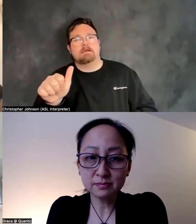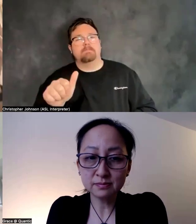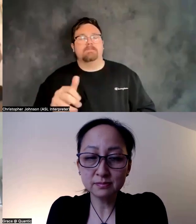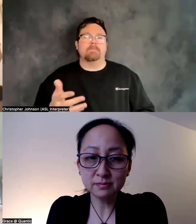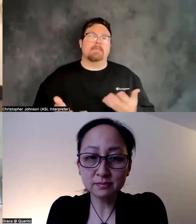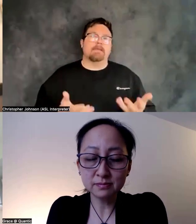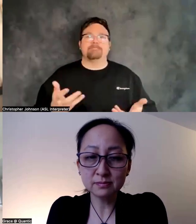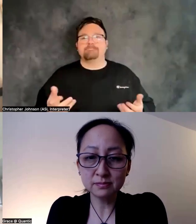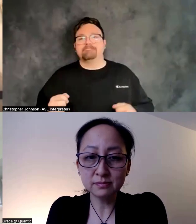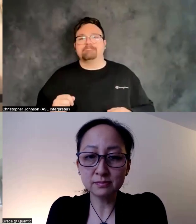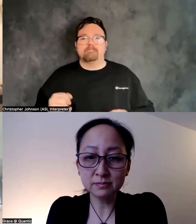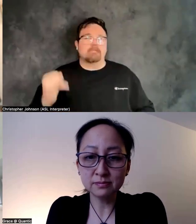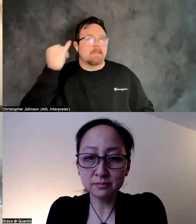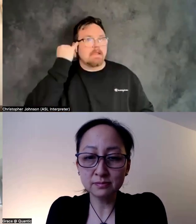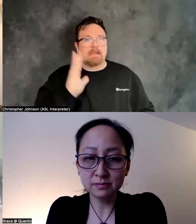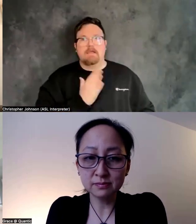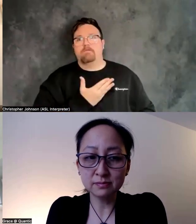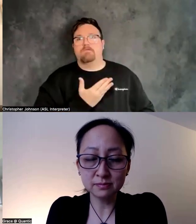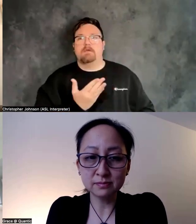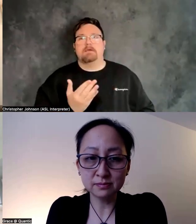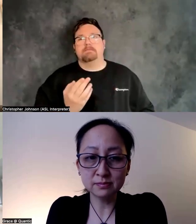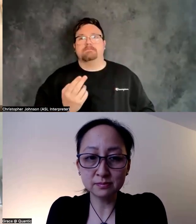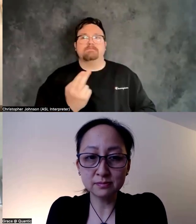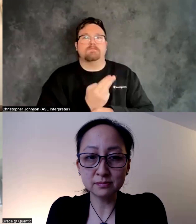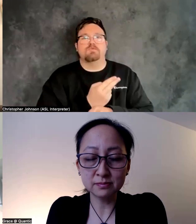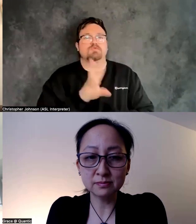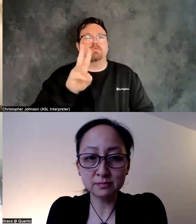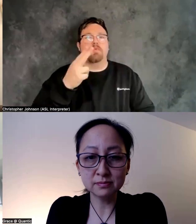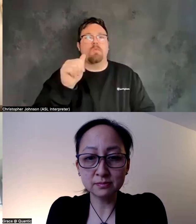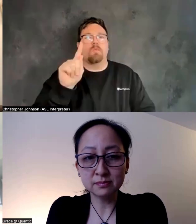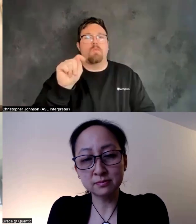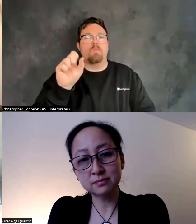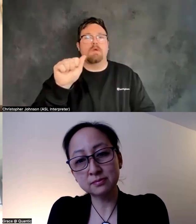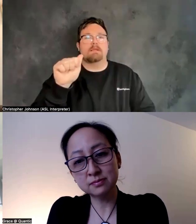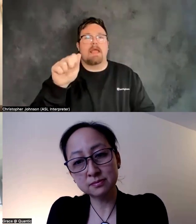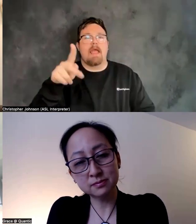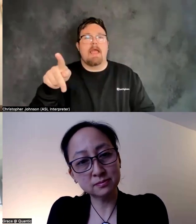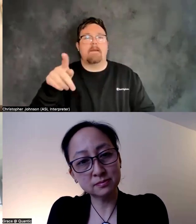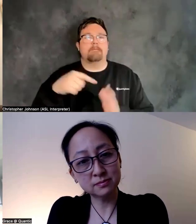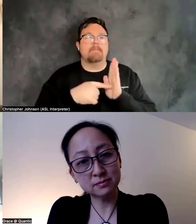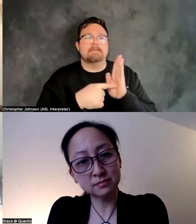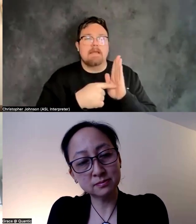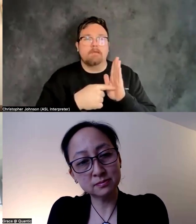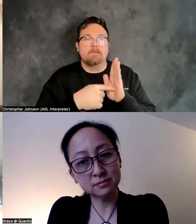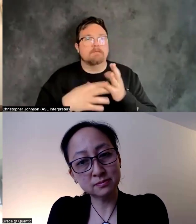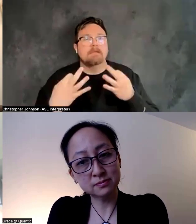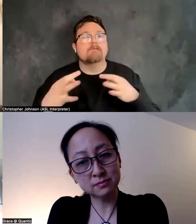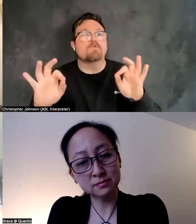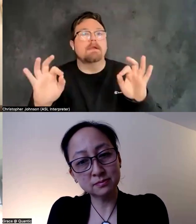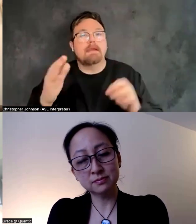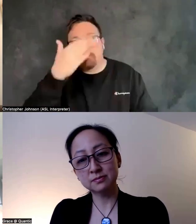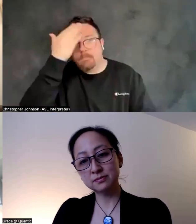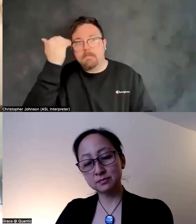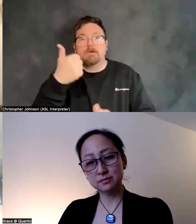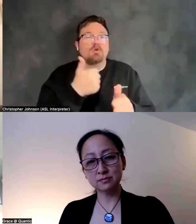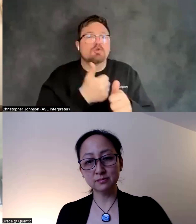If we take OpenChat versus like the WhatsApp example, WhatsApp is free because you as a user are